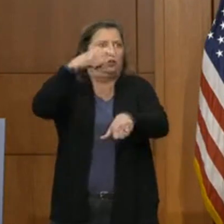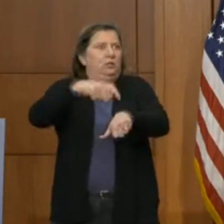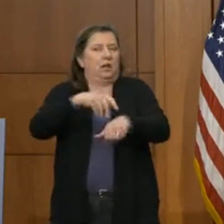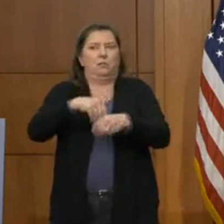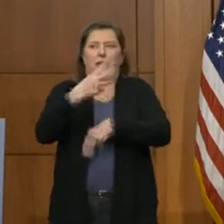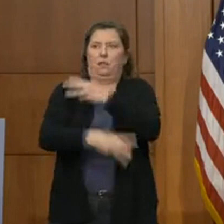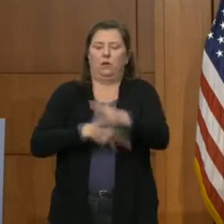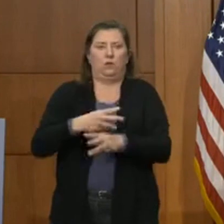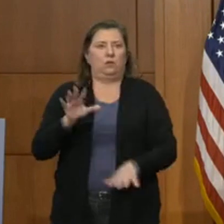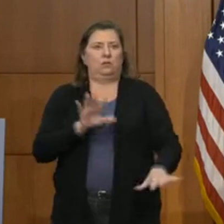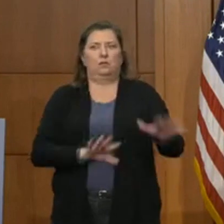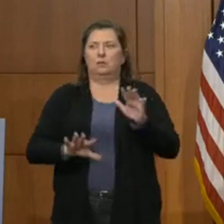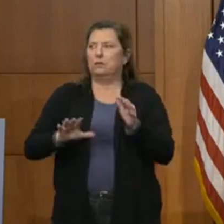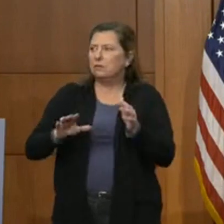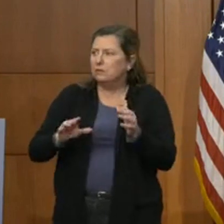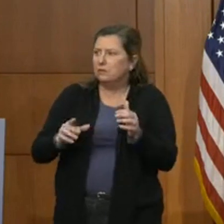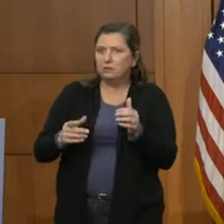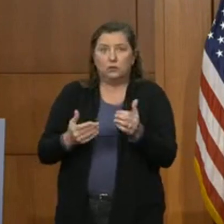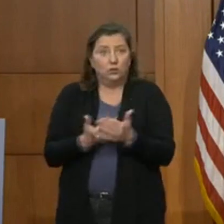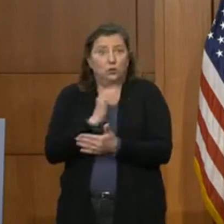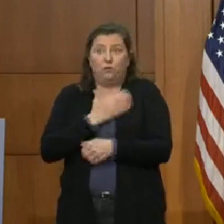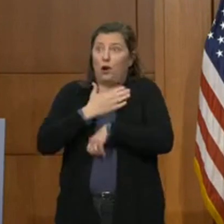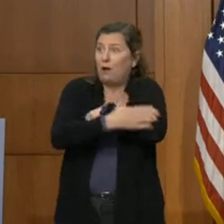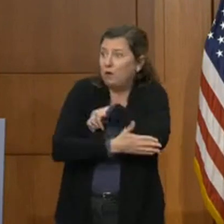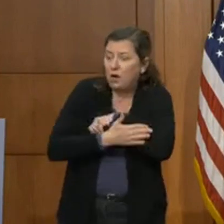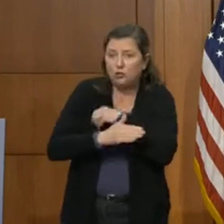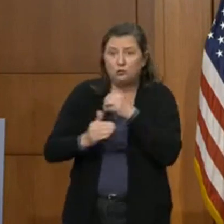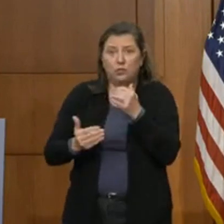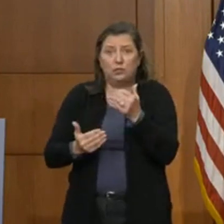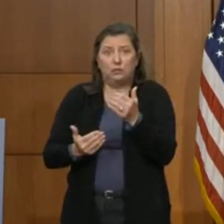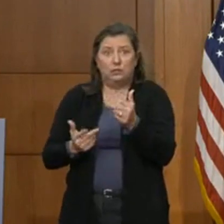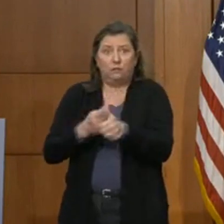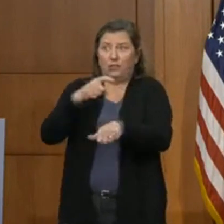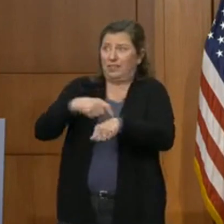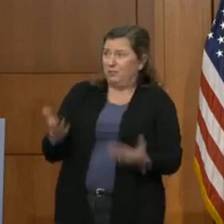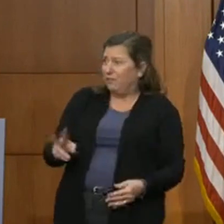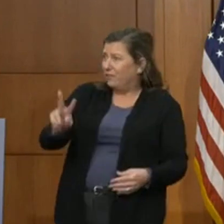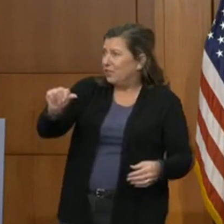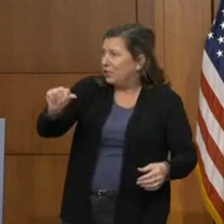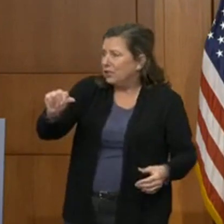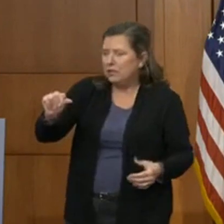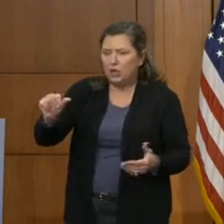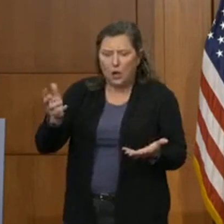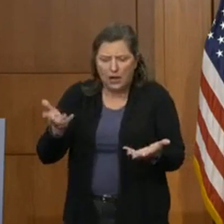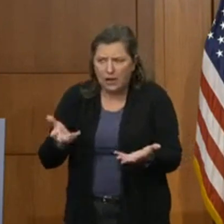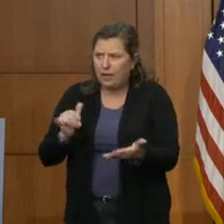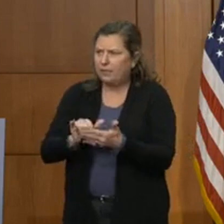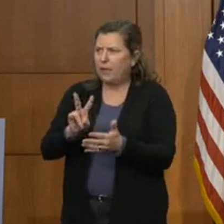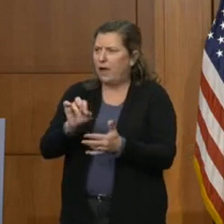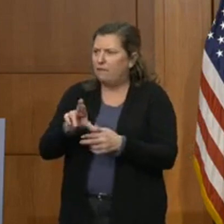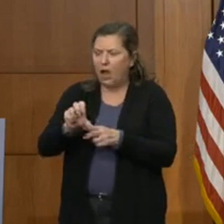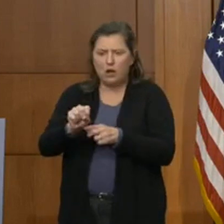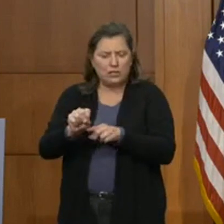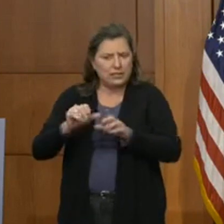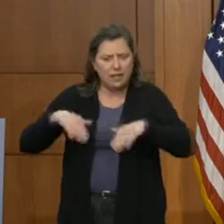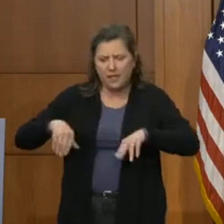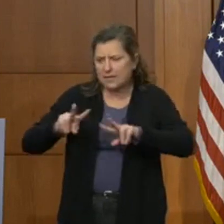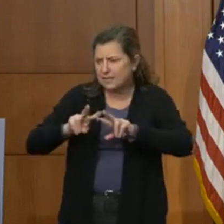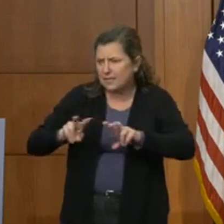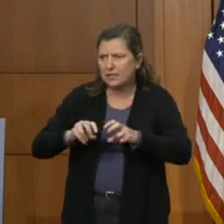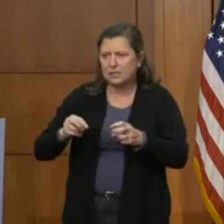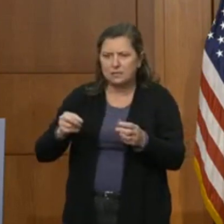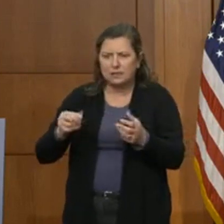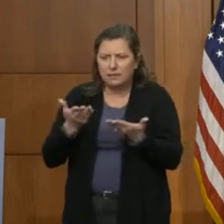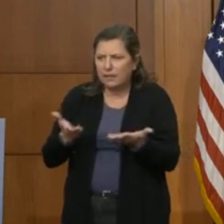new to our country. It's new to Virginia. So there are a lot of things that we don't know about the virus that we'd like to